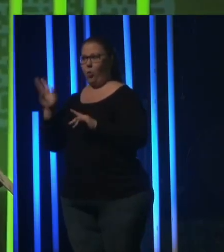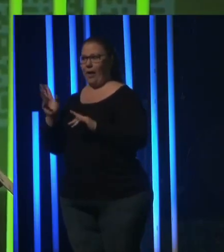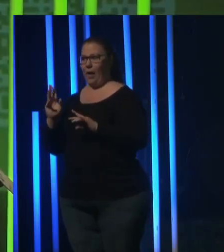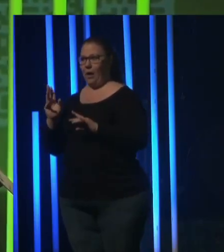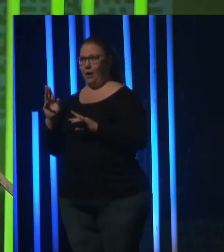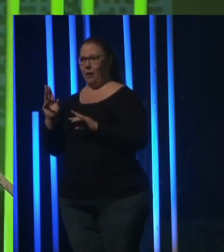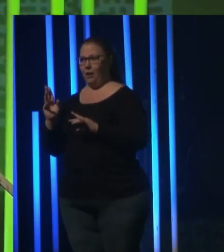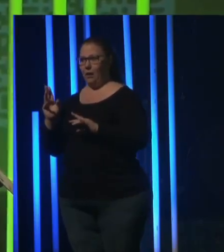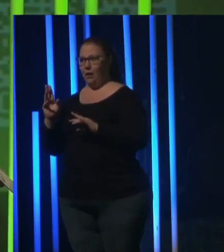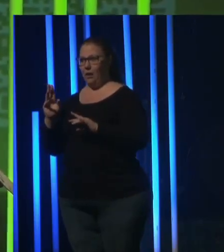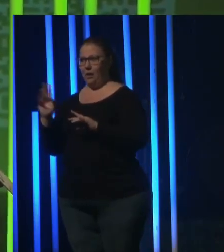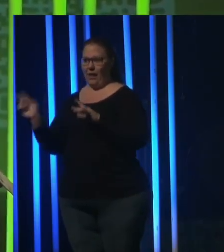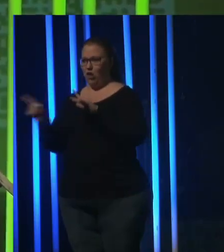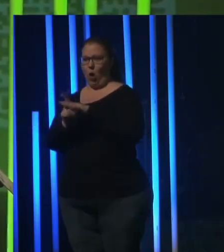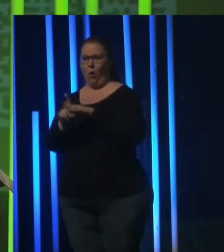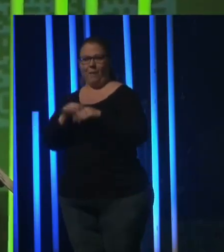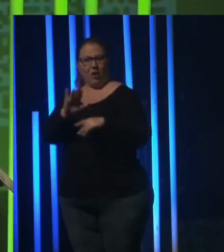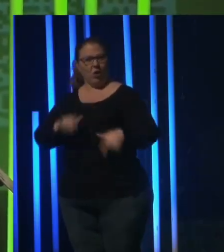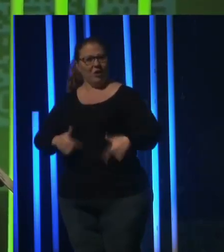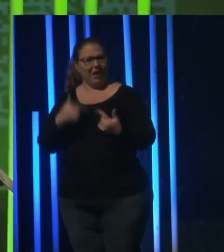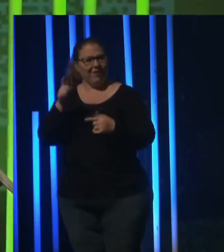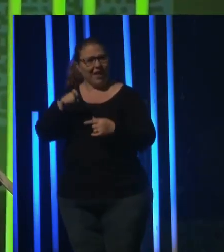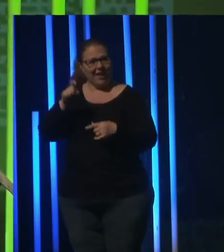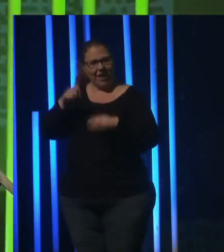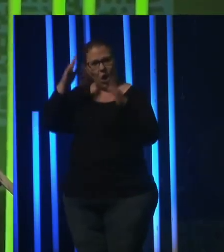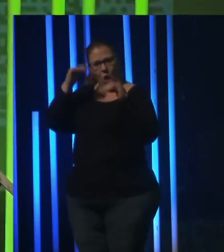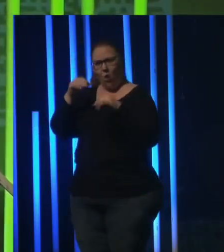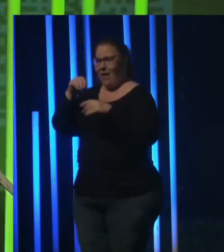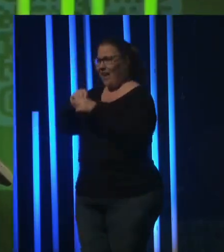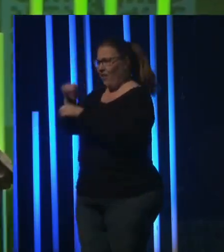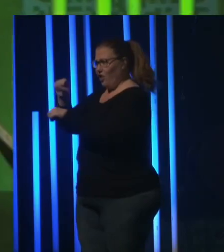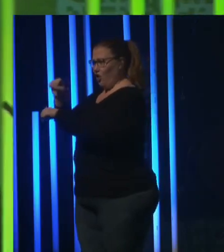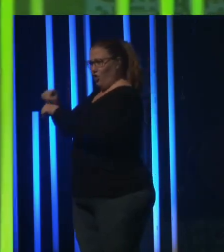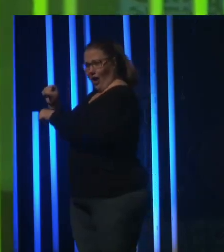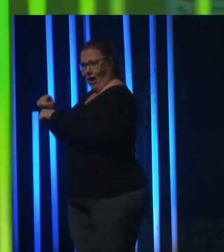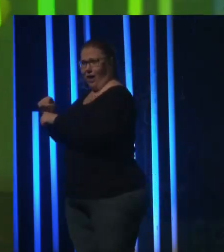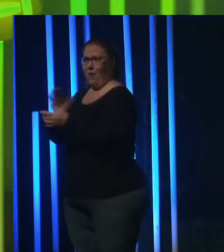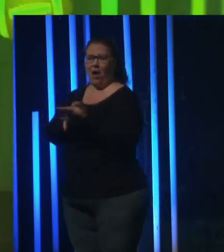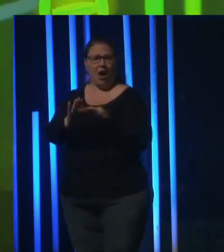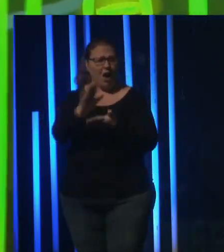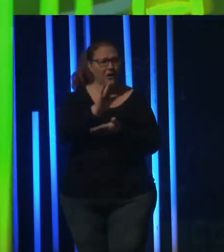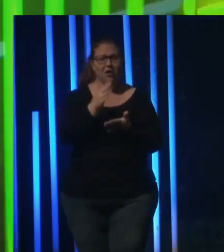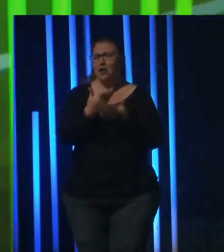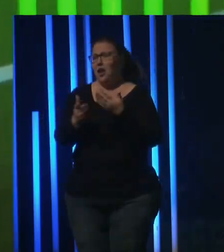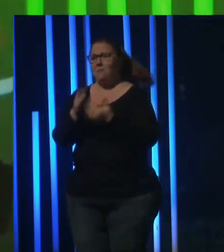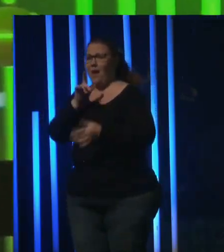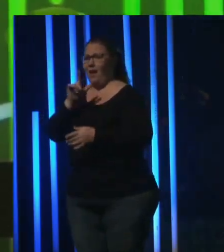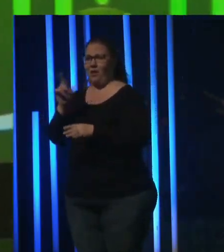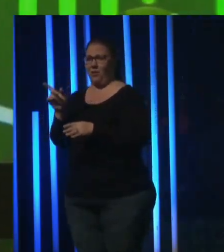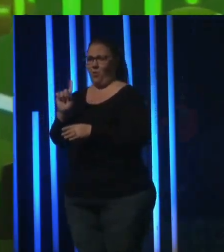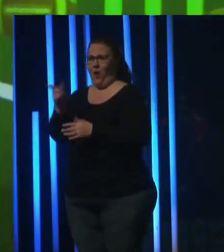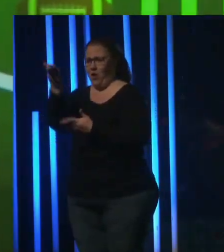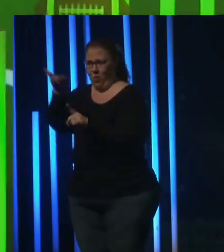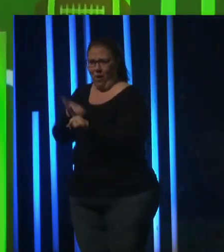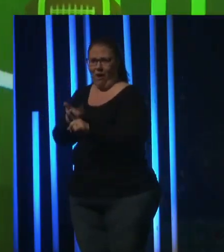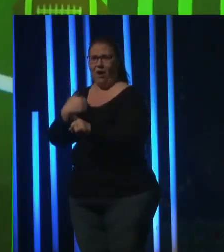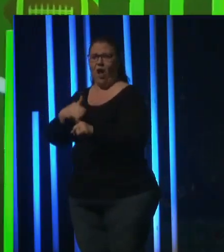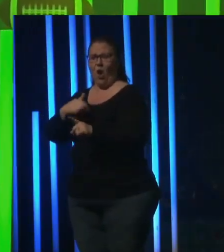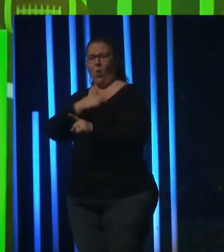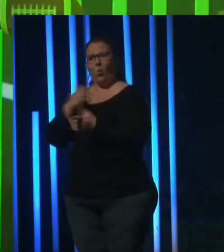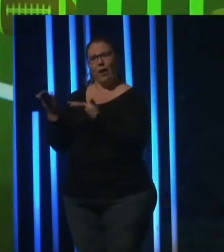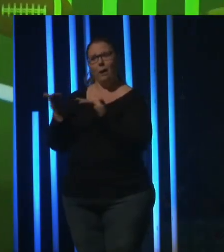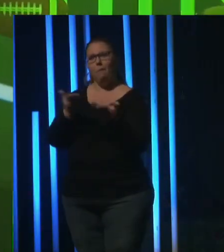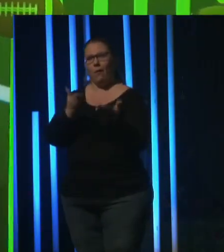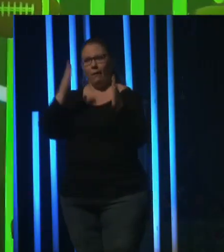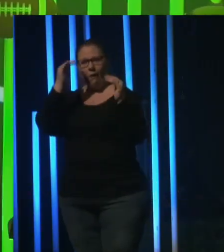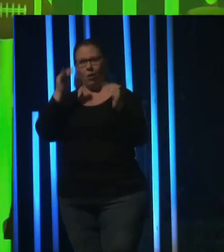they need hope on your jobs, in your colleges, wherever you are. We are ambassadors of